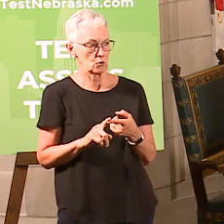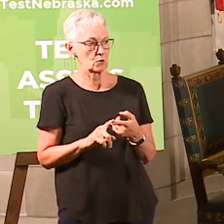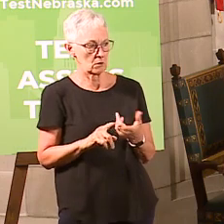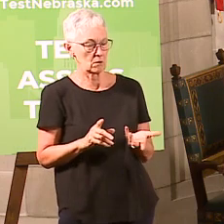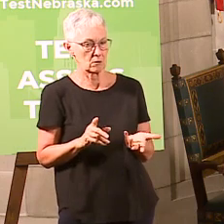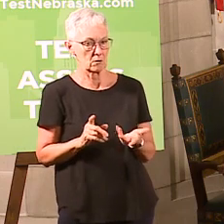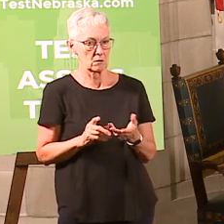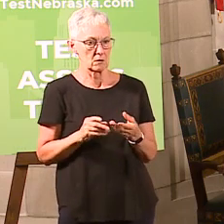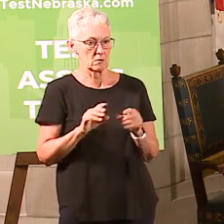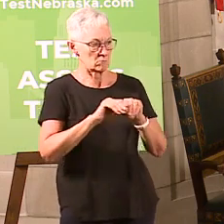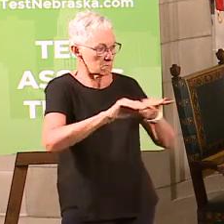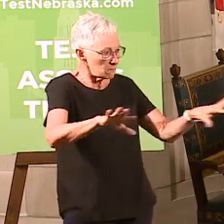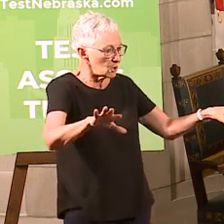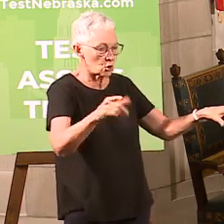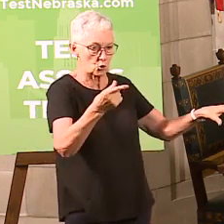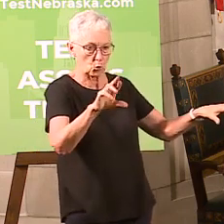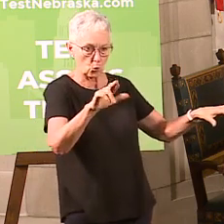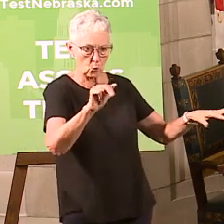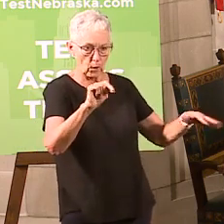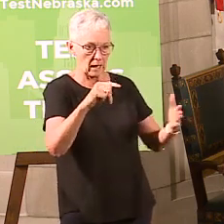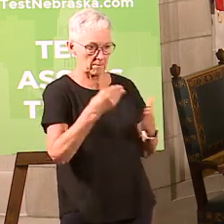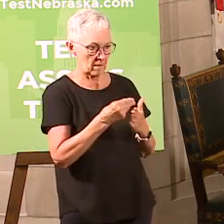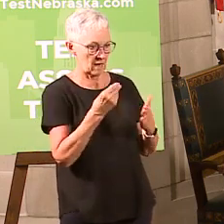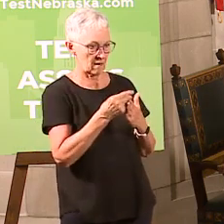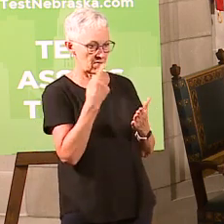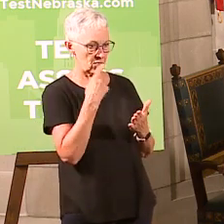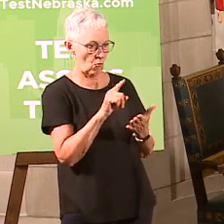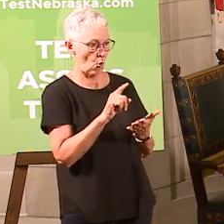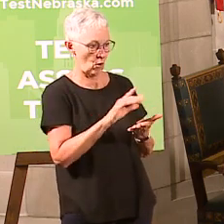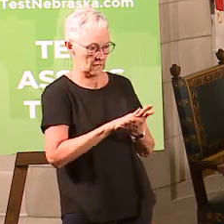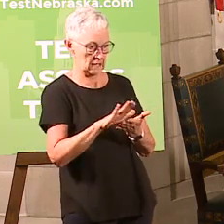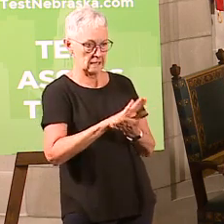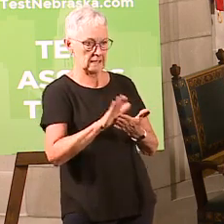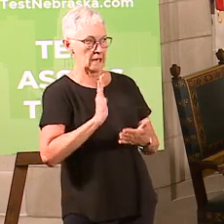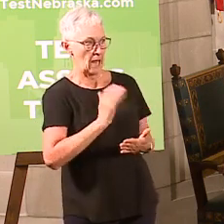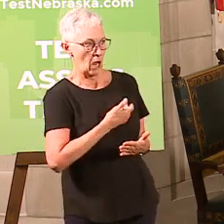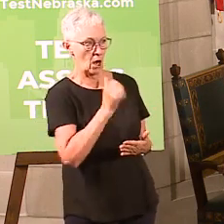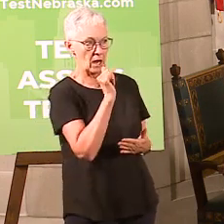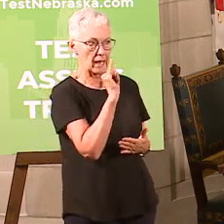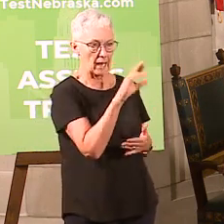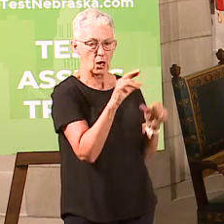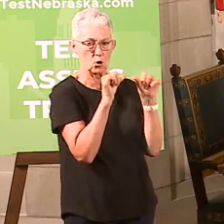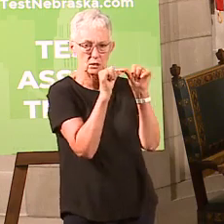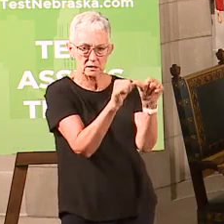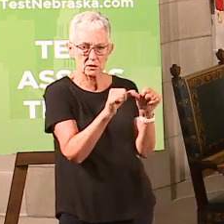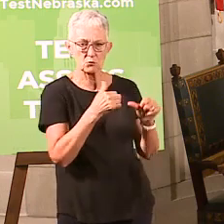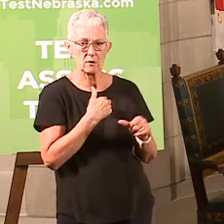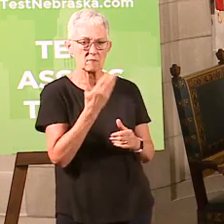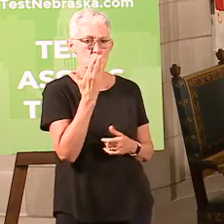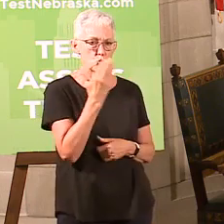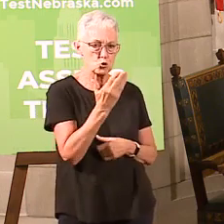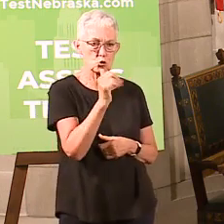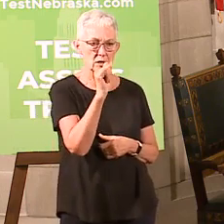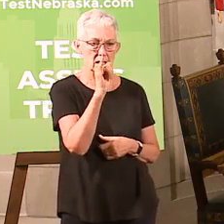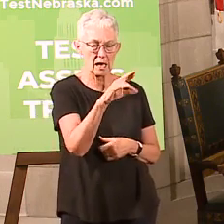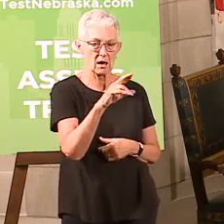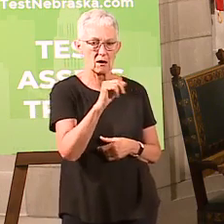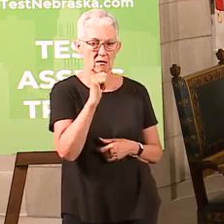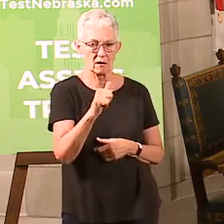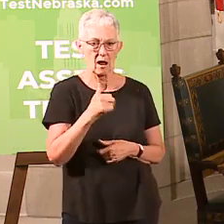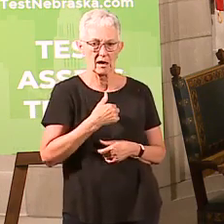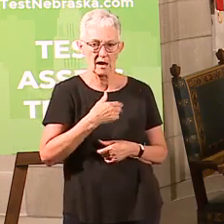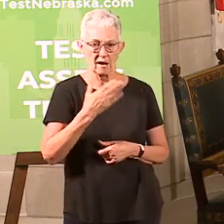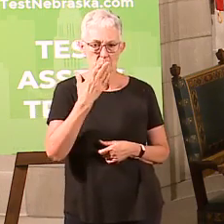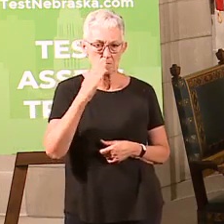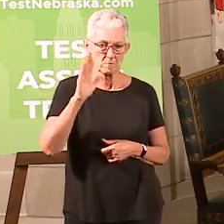for grants out to be able to help clean up our air here, make sure we continue to have clean air, and to make sure that we're supporting our industries here in the state of